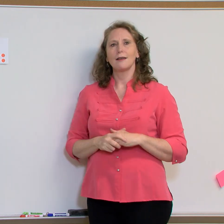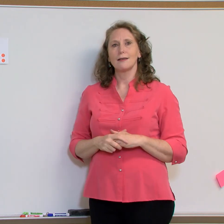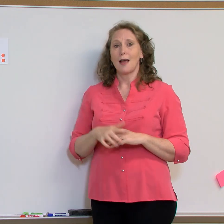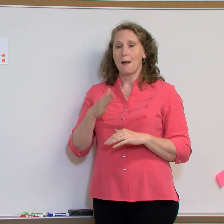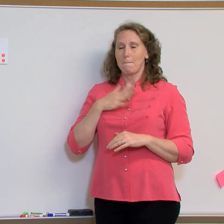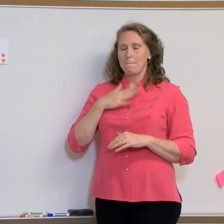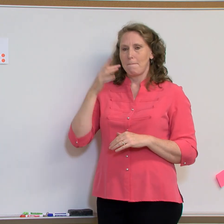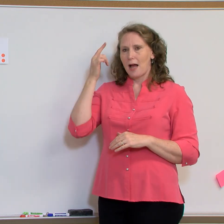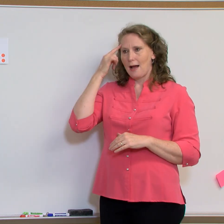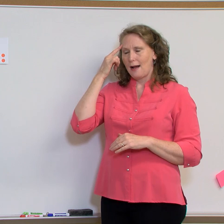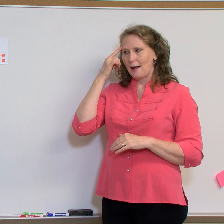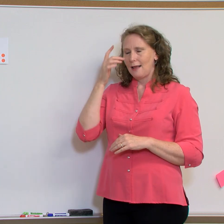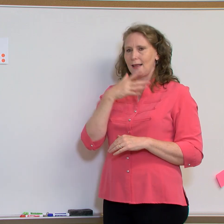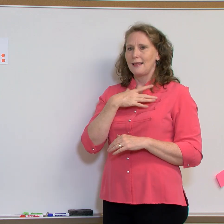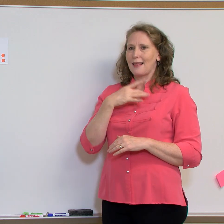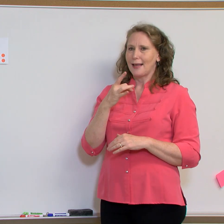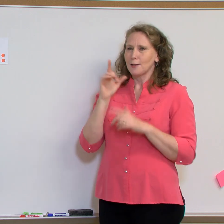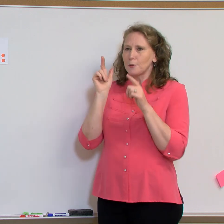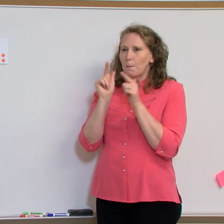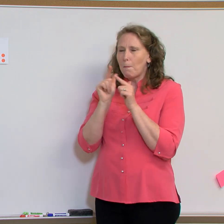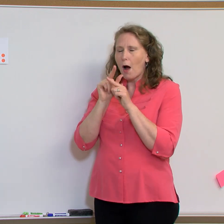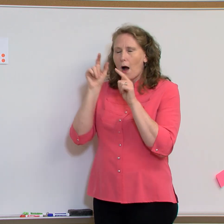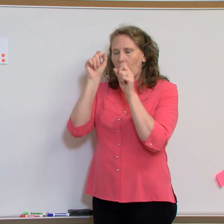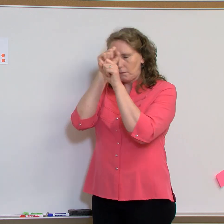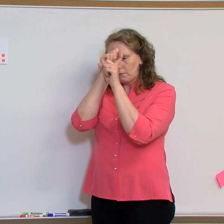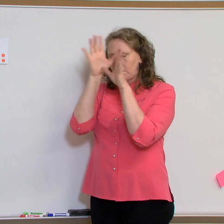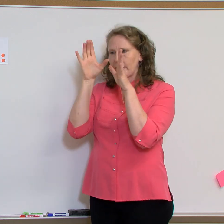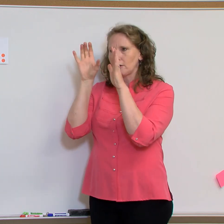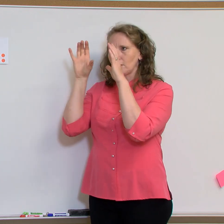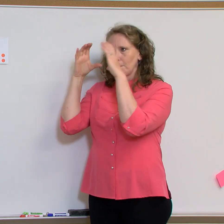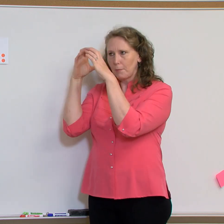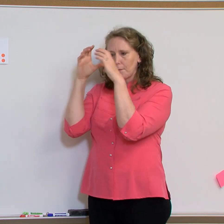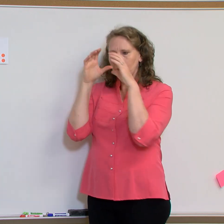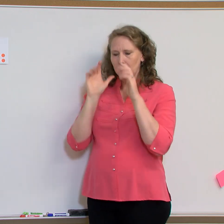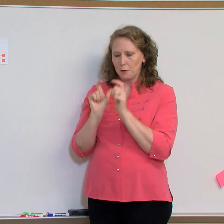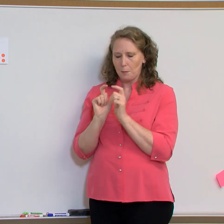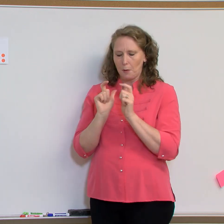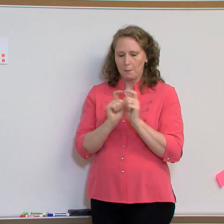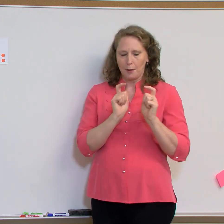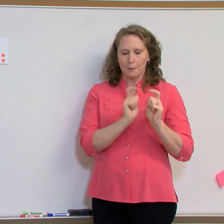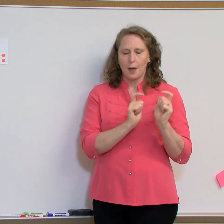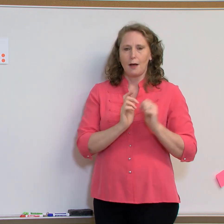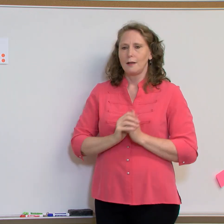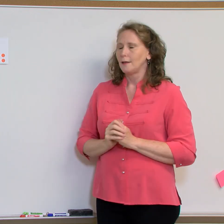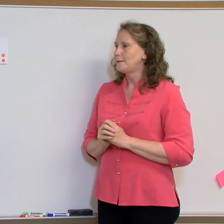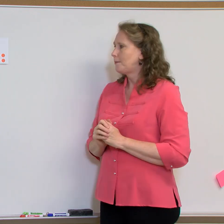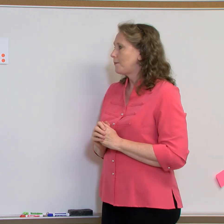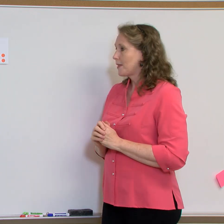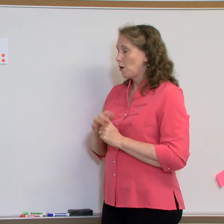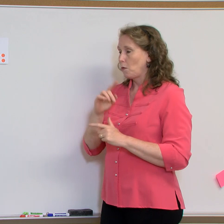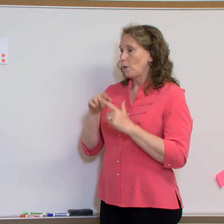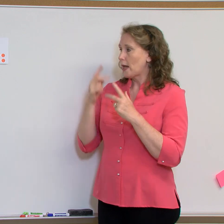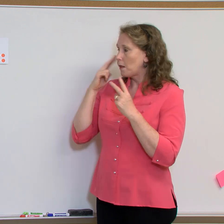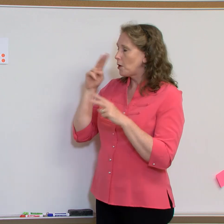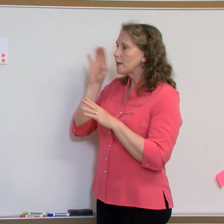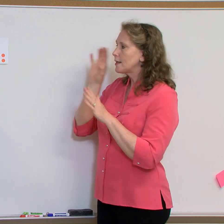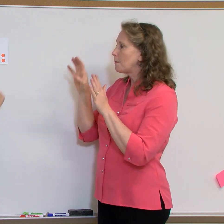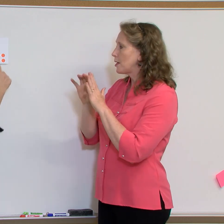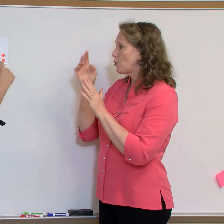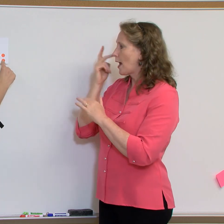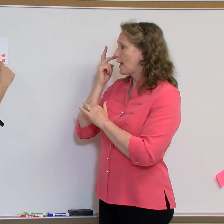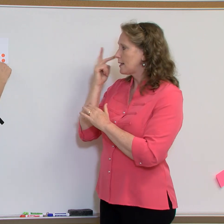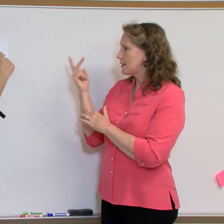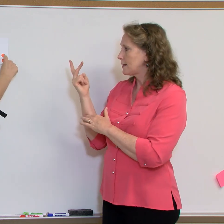My mind likes small pieces, so I like to chunk things up really little. When I look at this picture, I